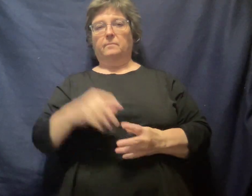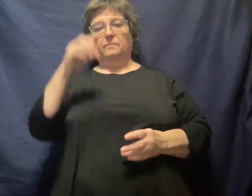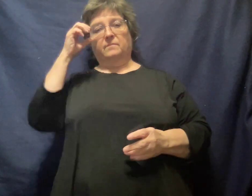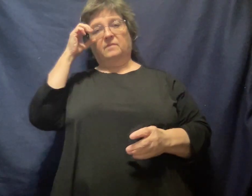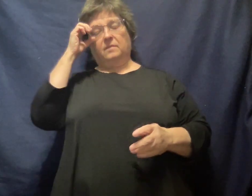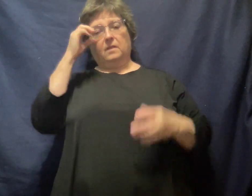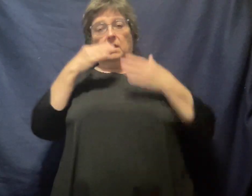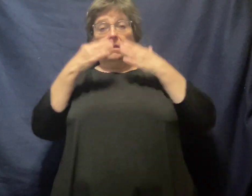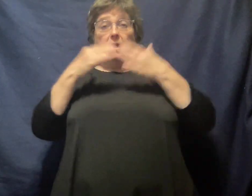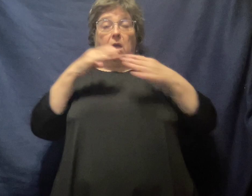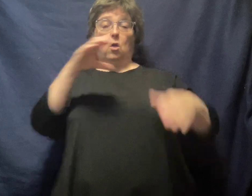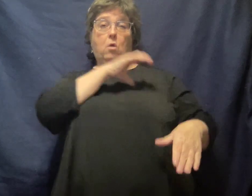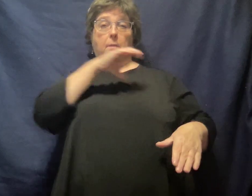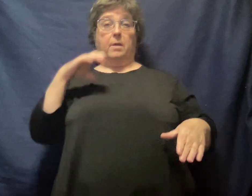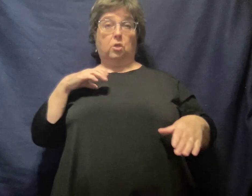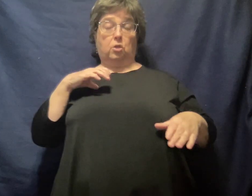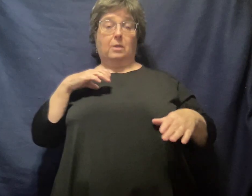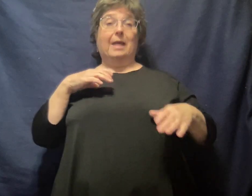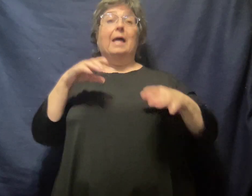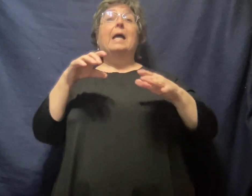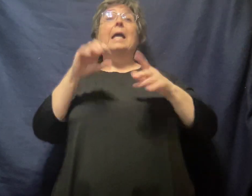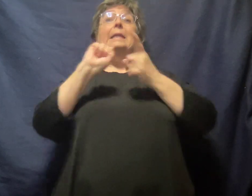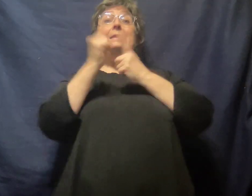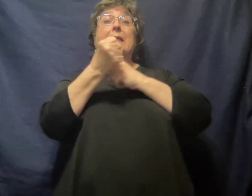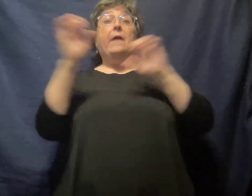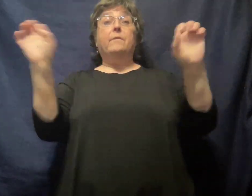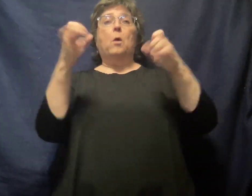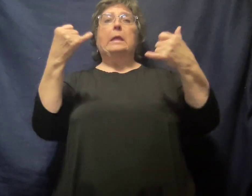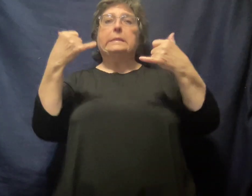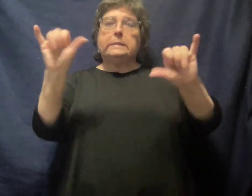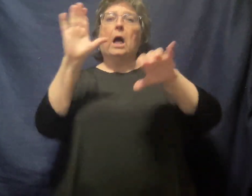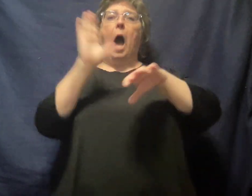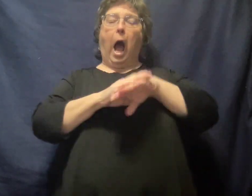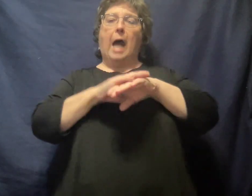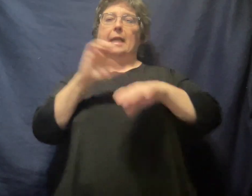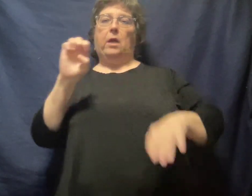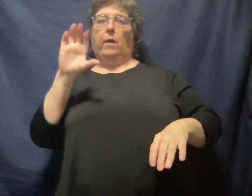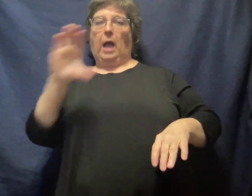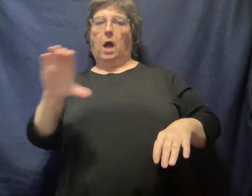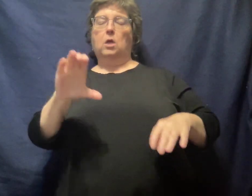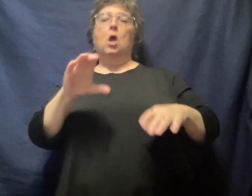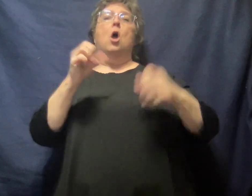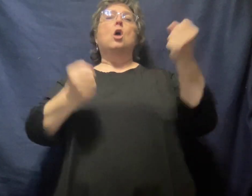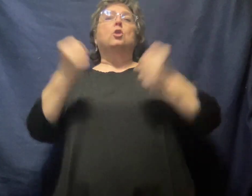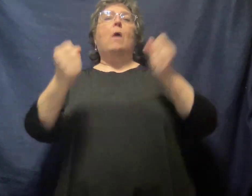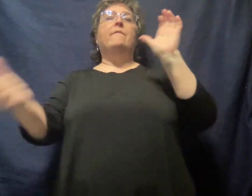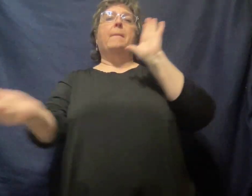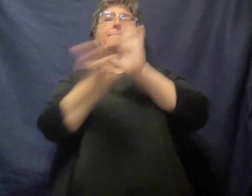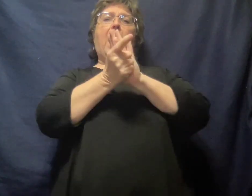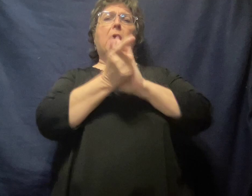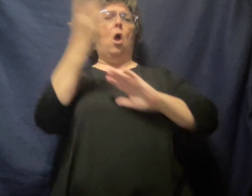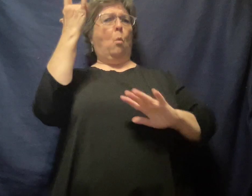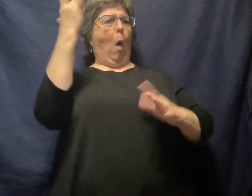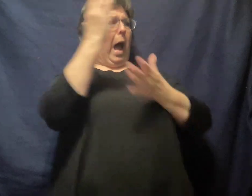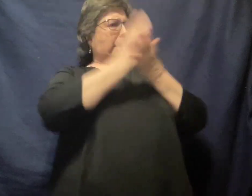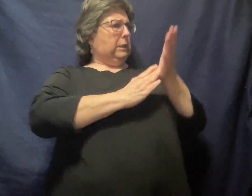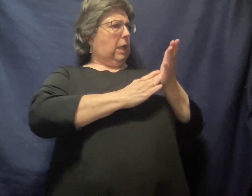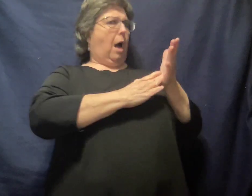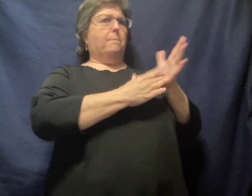Thank you, Commissioner. The state of emergency is still in effect for all of Erie County, including a driving ban. We've had some people say, why is there a driving ban in some parts of southern Erie County where it is